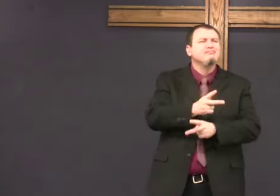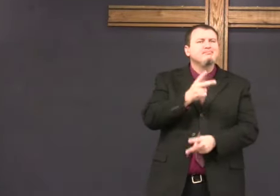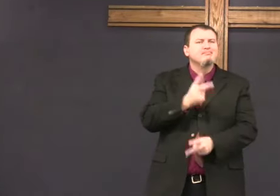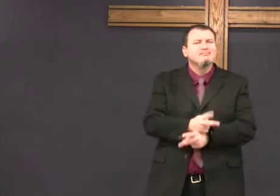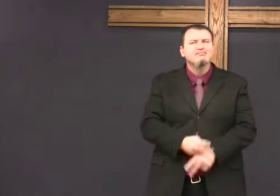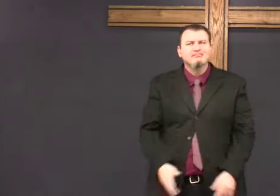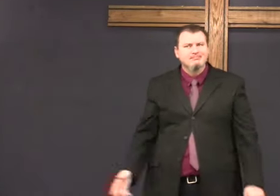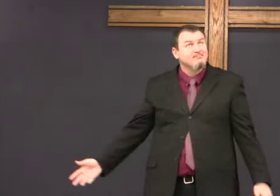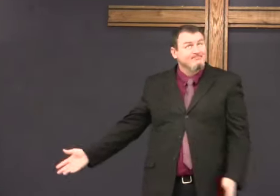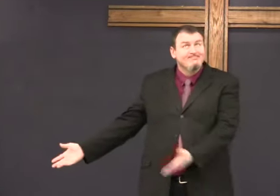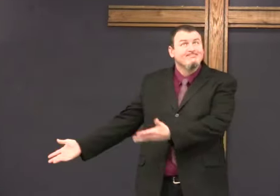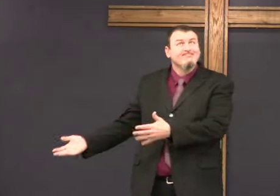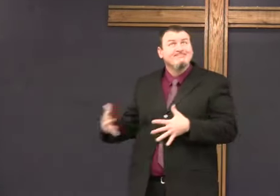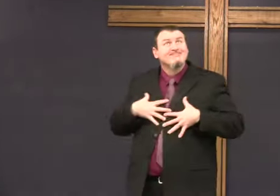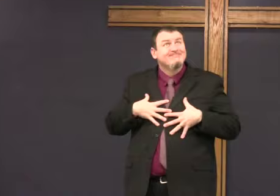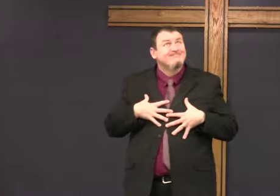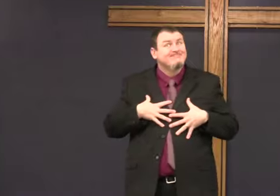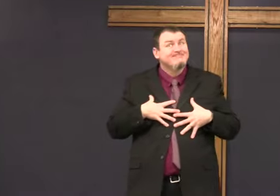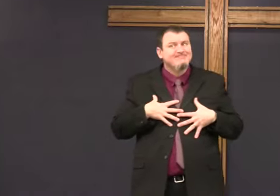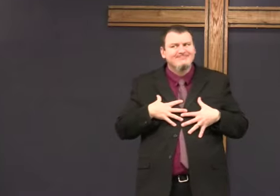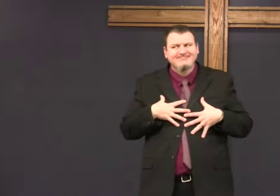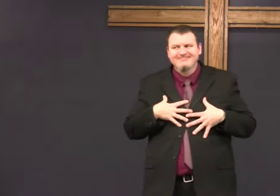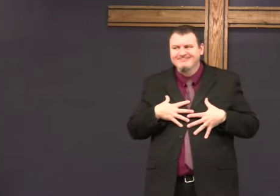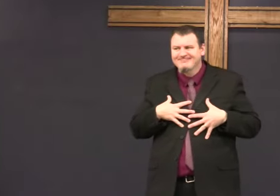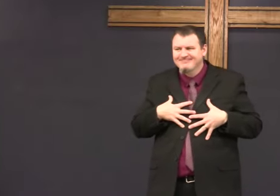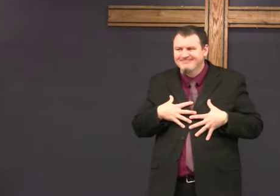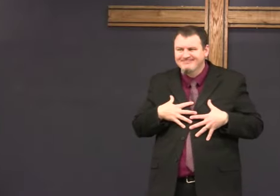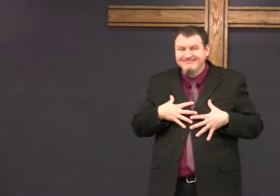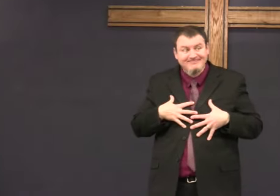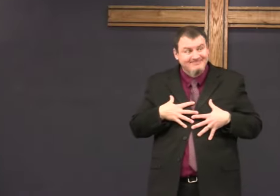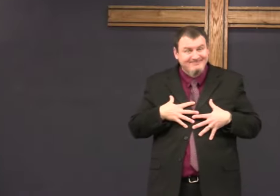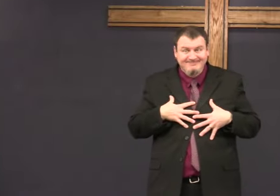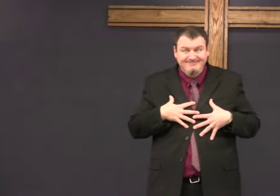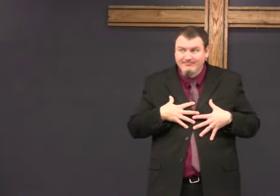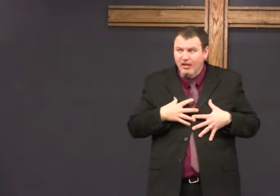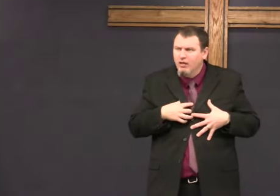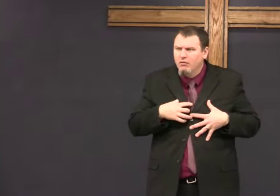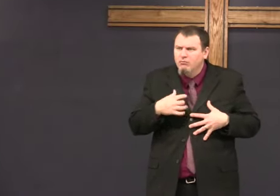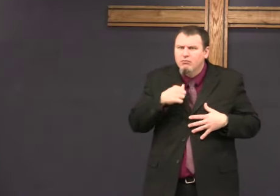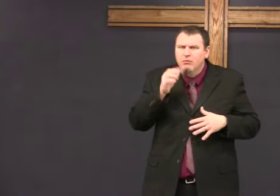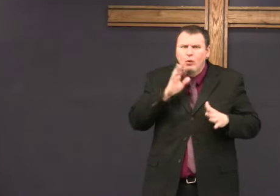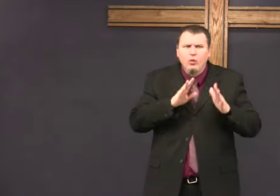These guys were all over Nehemiah against.